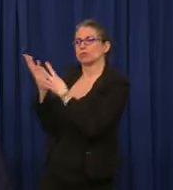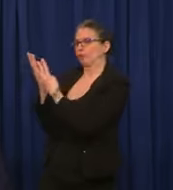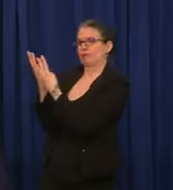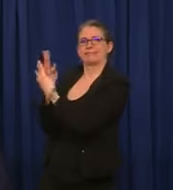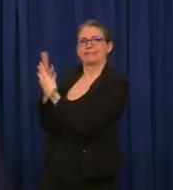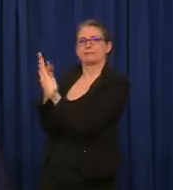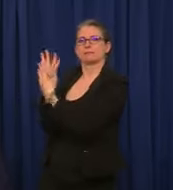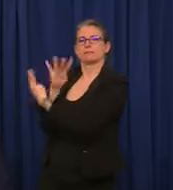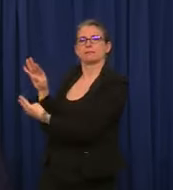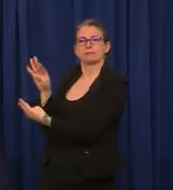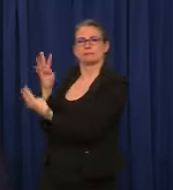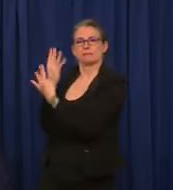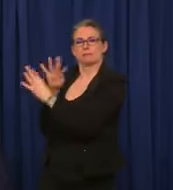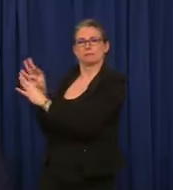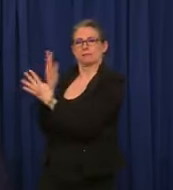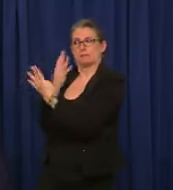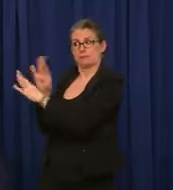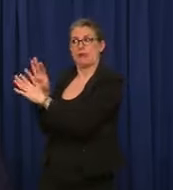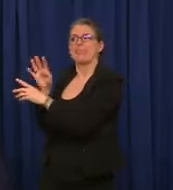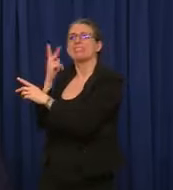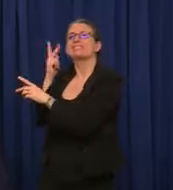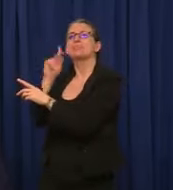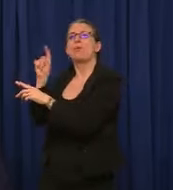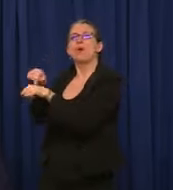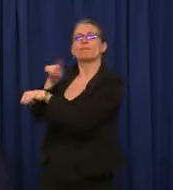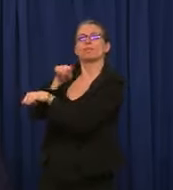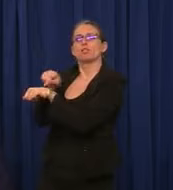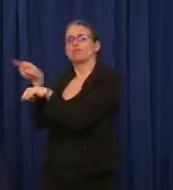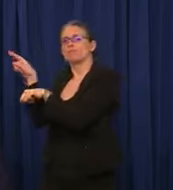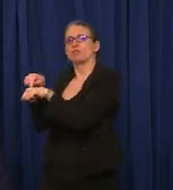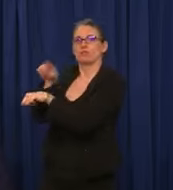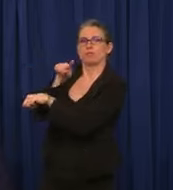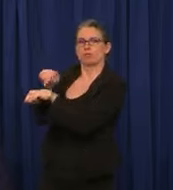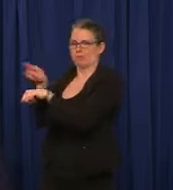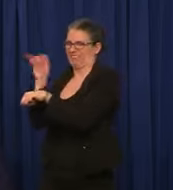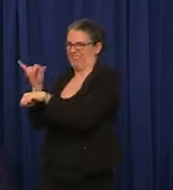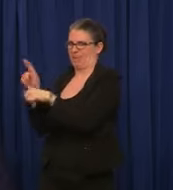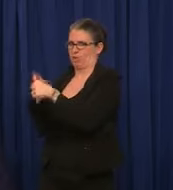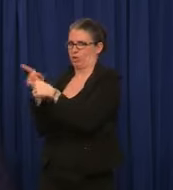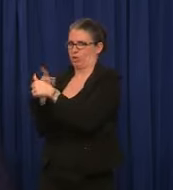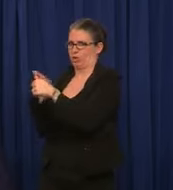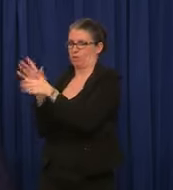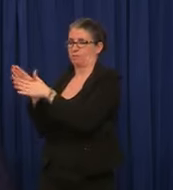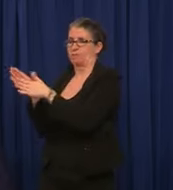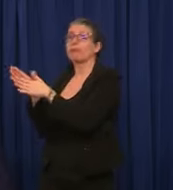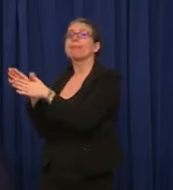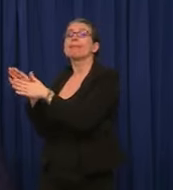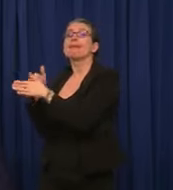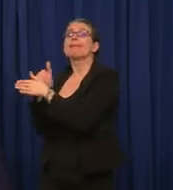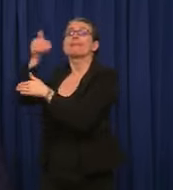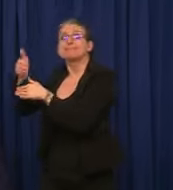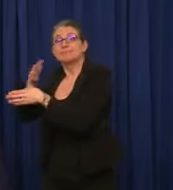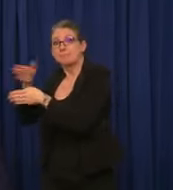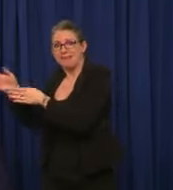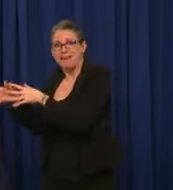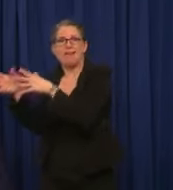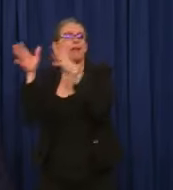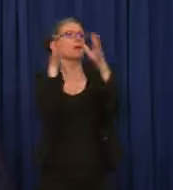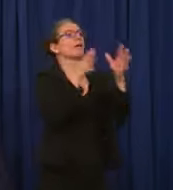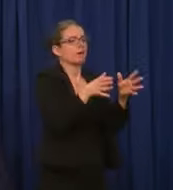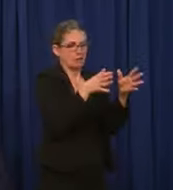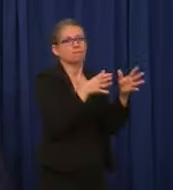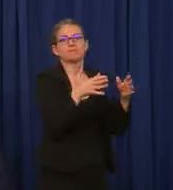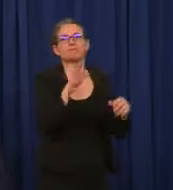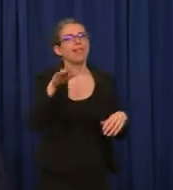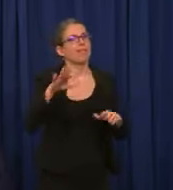made on as to either location or staffing. Those details are being worked out. Once we've got a final plan in place, as well